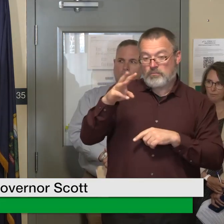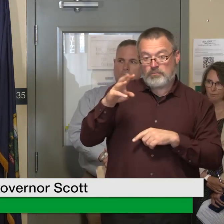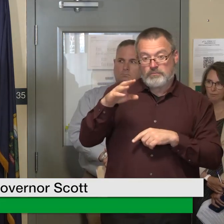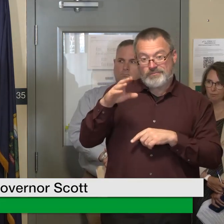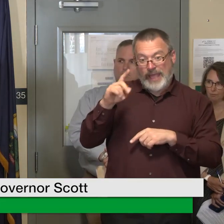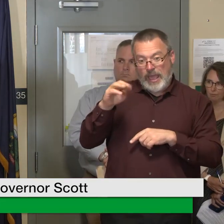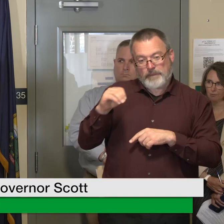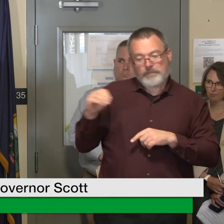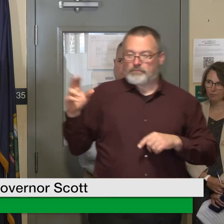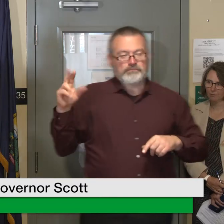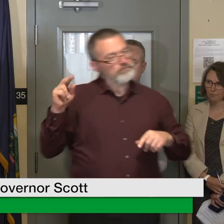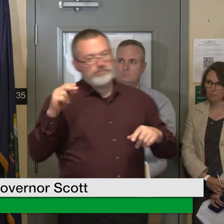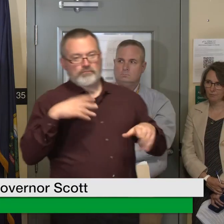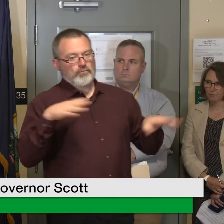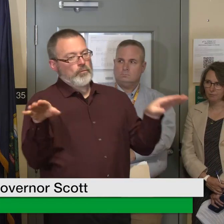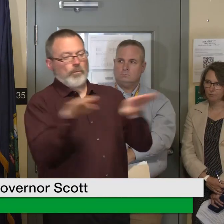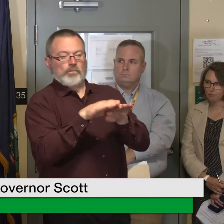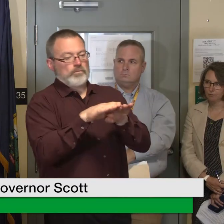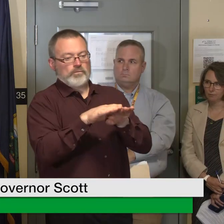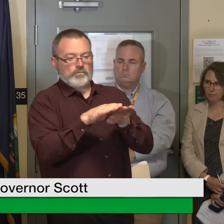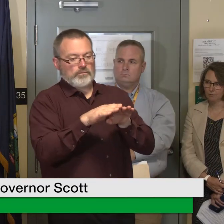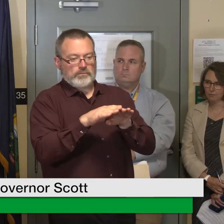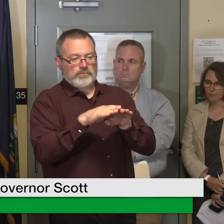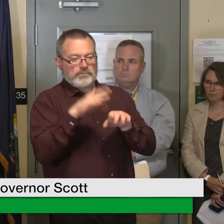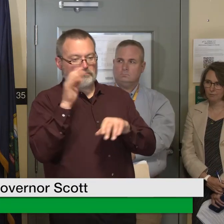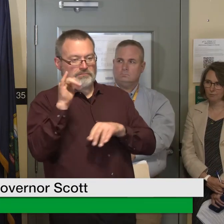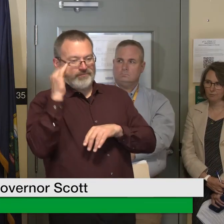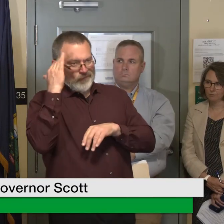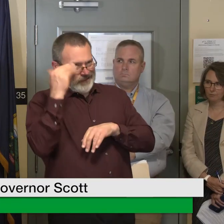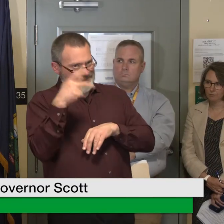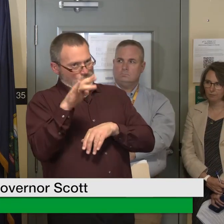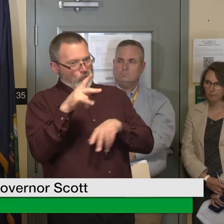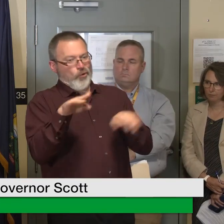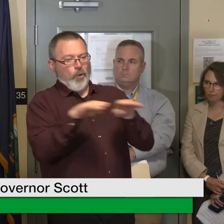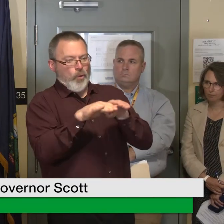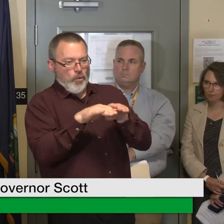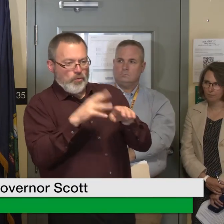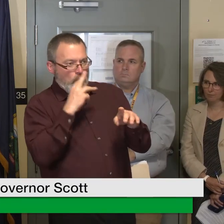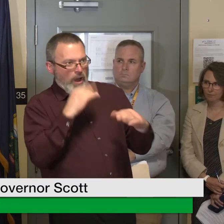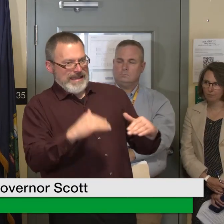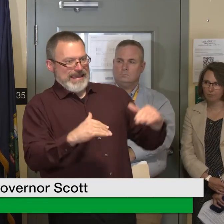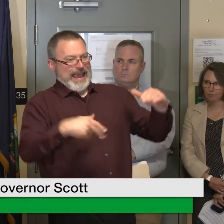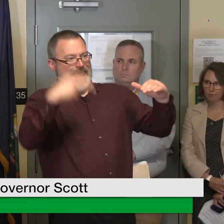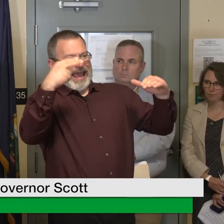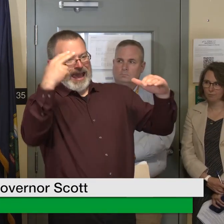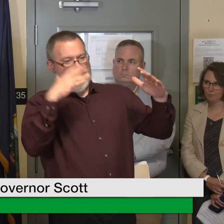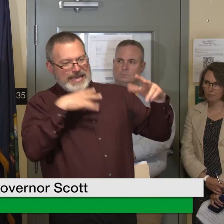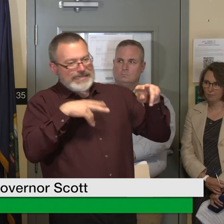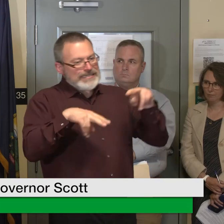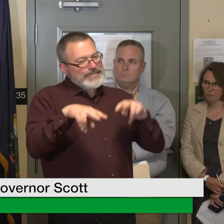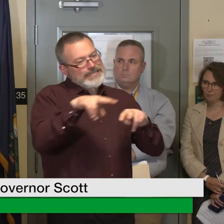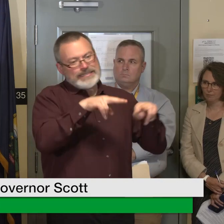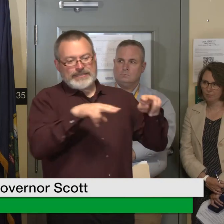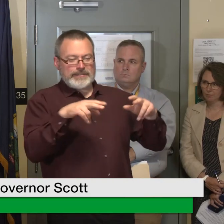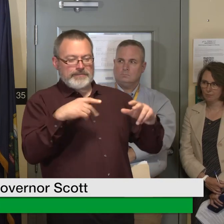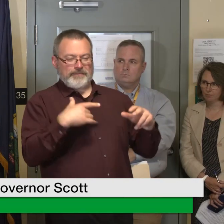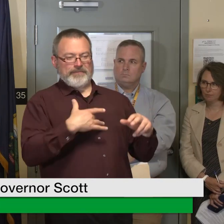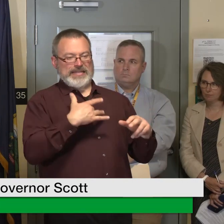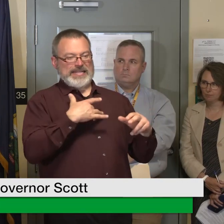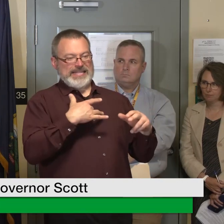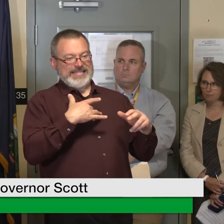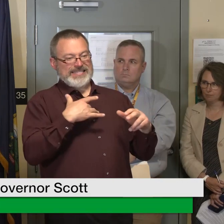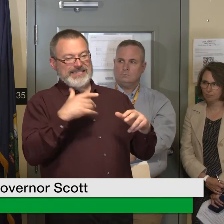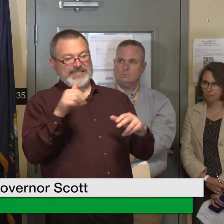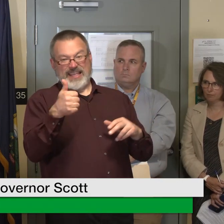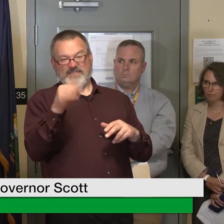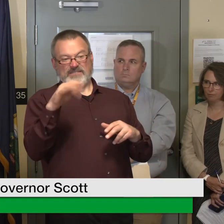part of the reason Waterbury Center State Park is currently closed. Water levels rose in that facility, I believe on the order of 10 feet as a